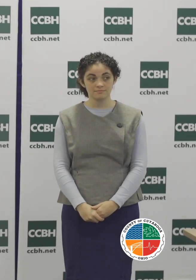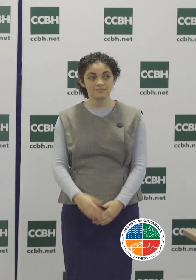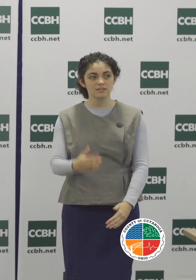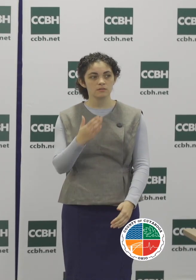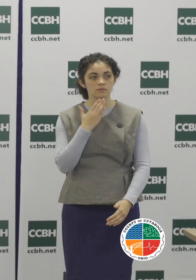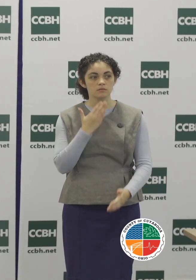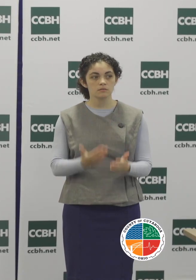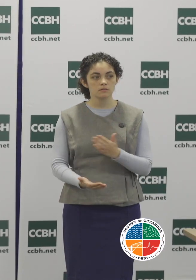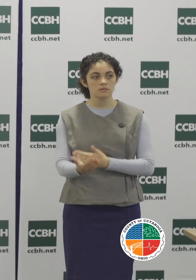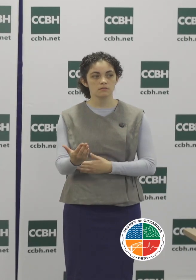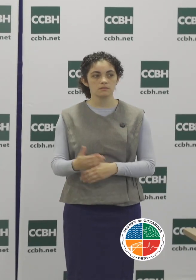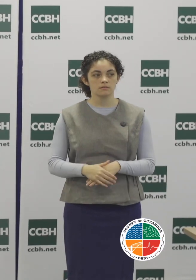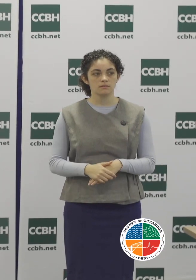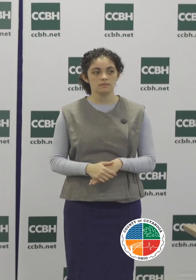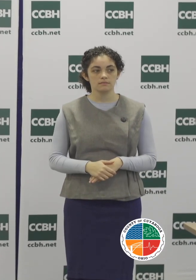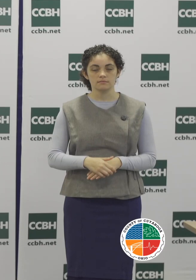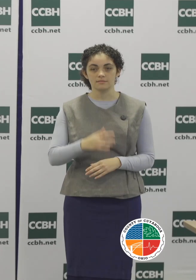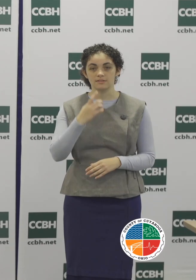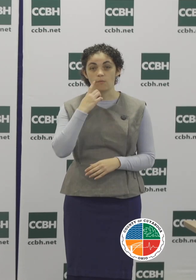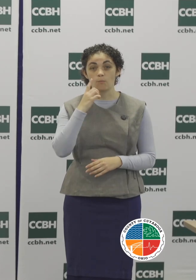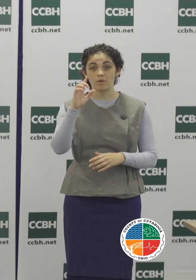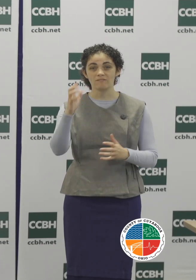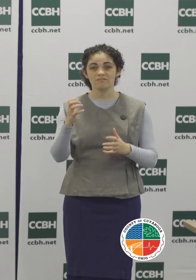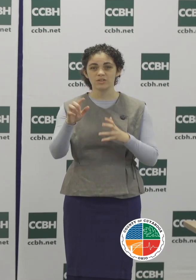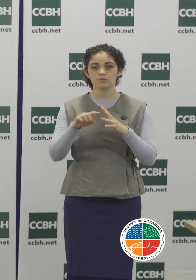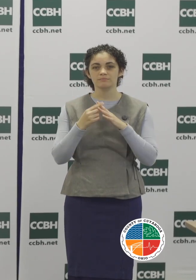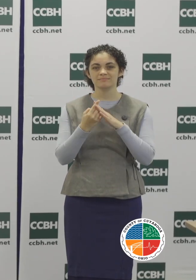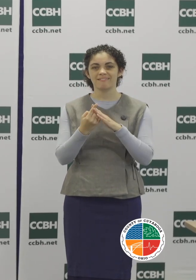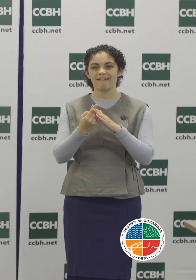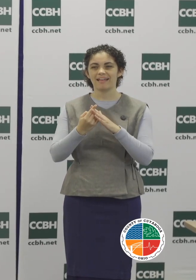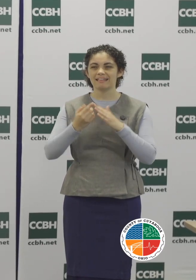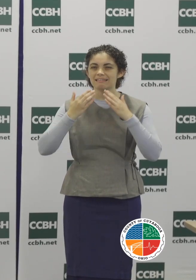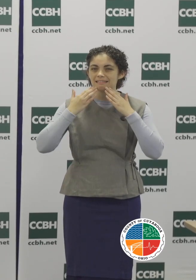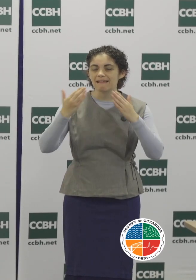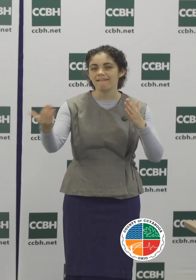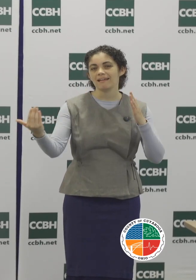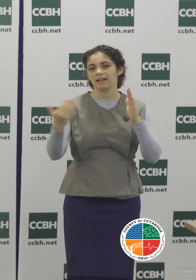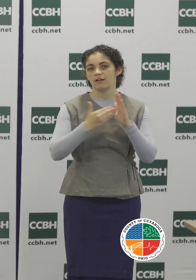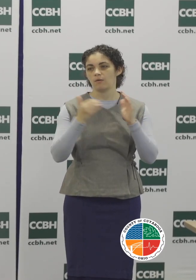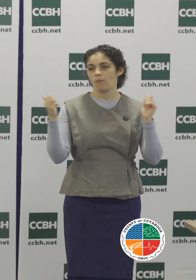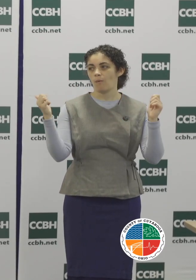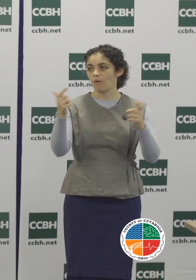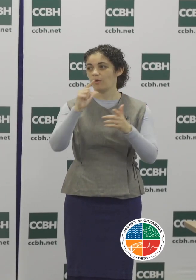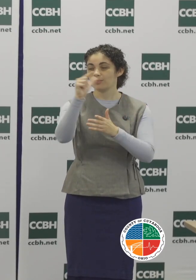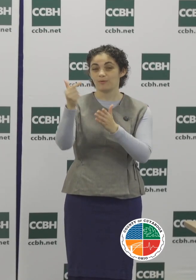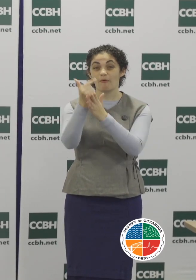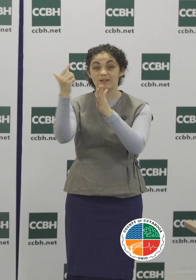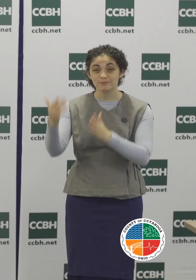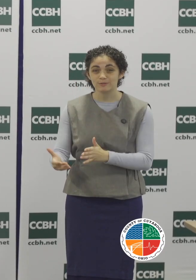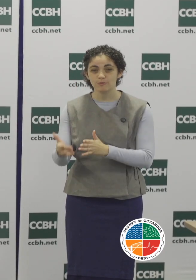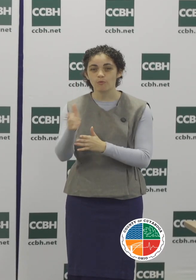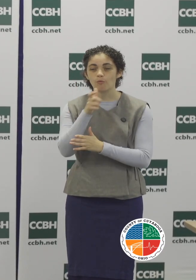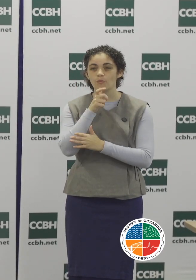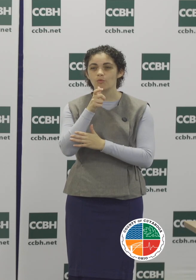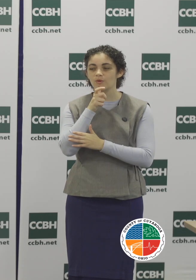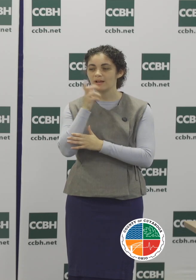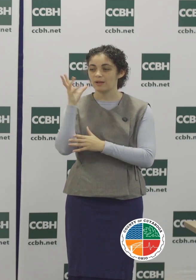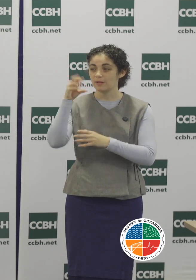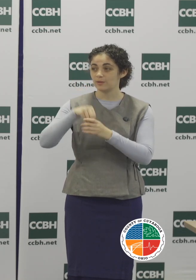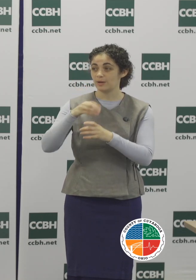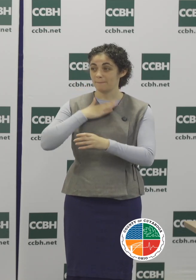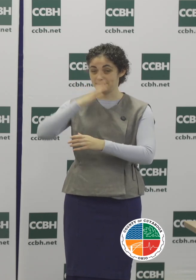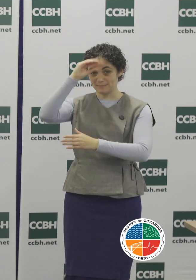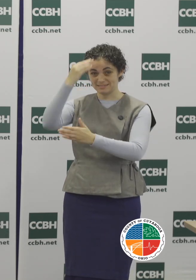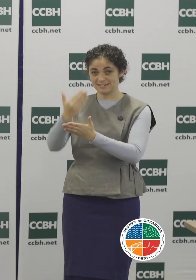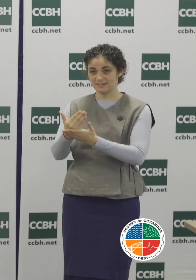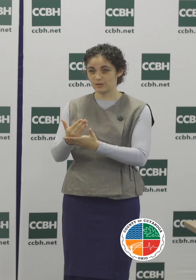Good morning. First, I would like to again acknowledge all the graduates, including my own